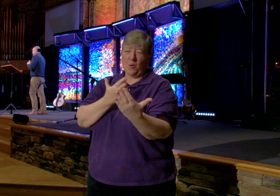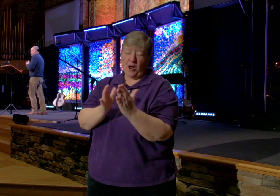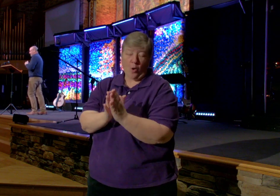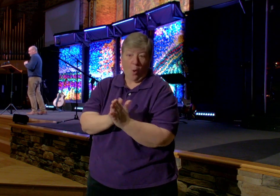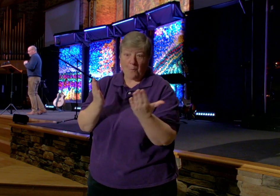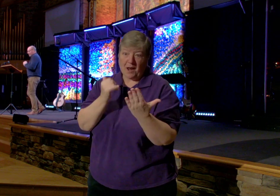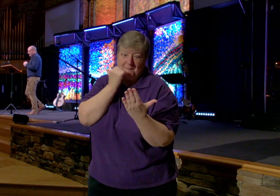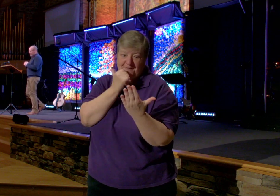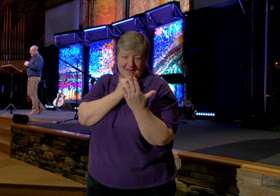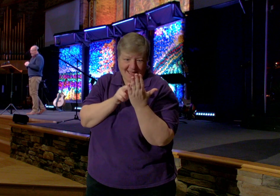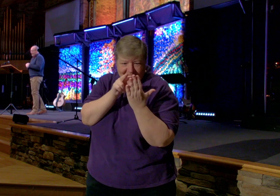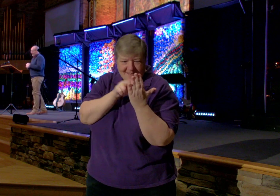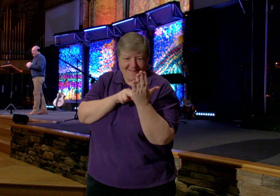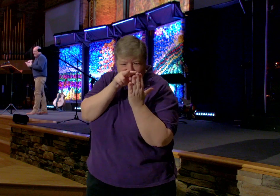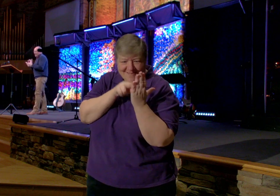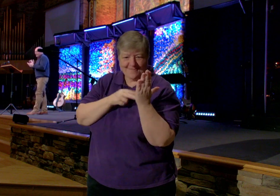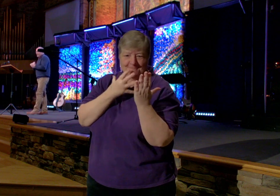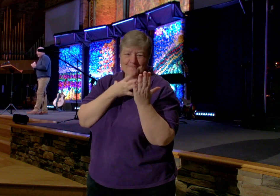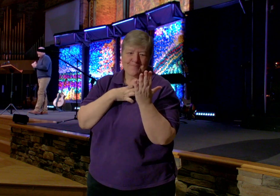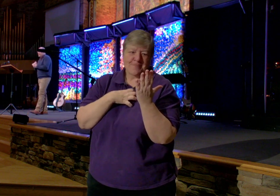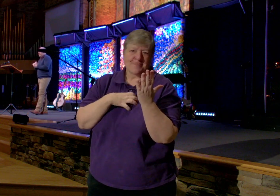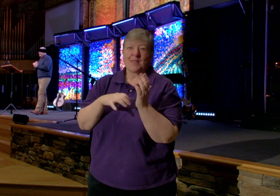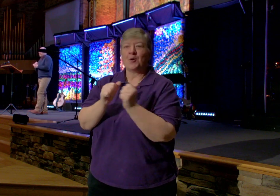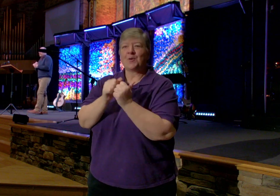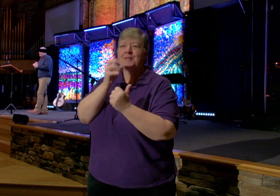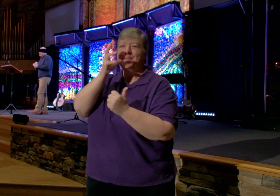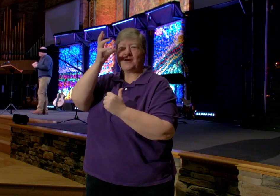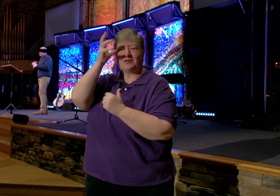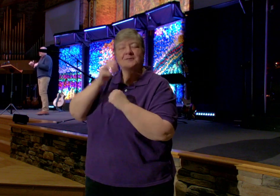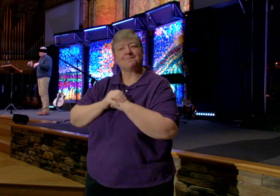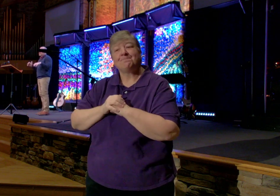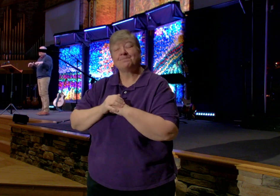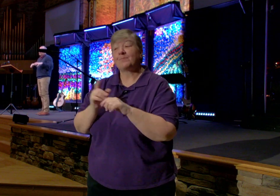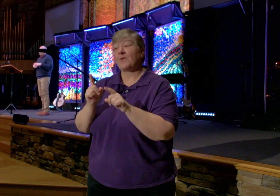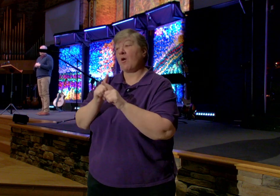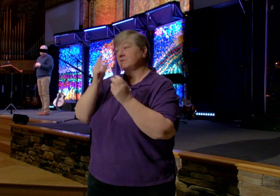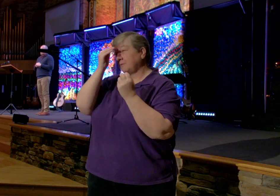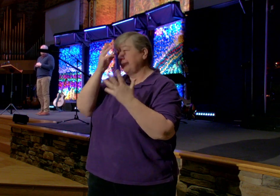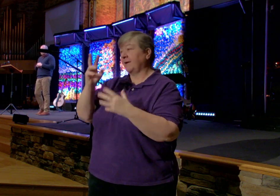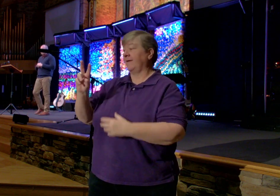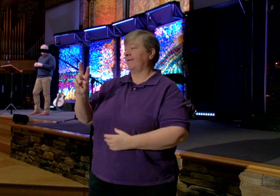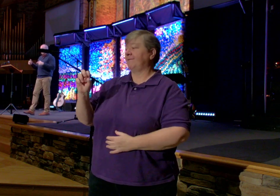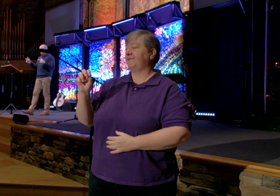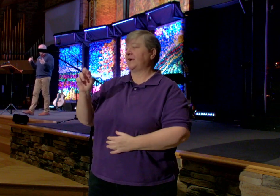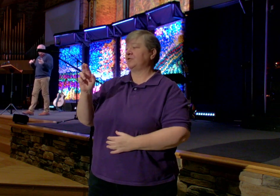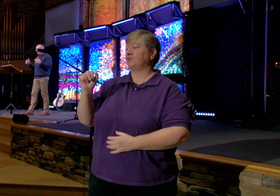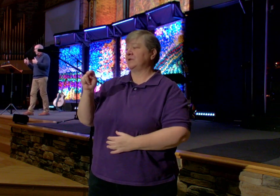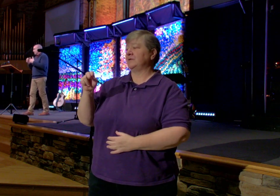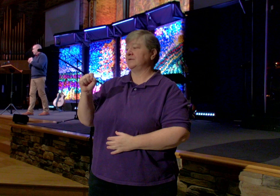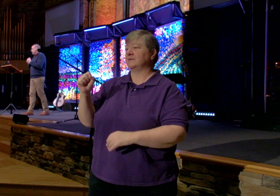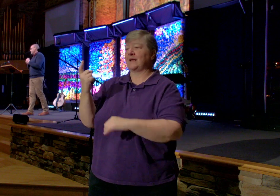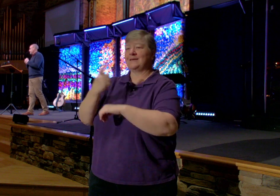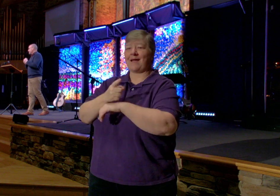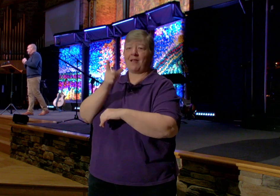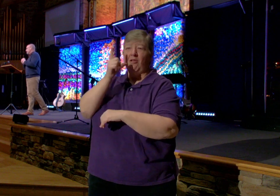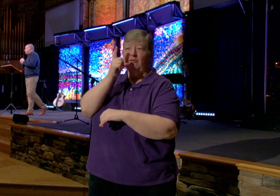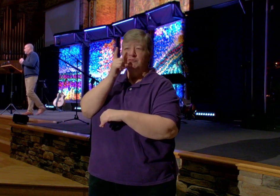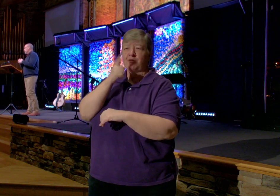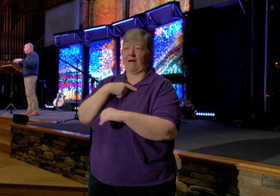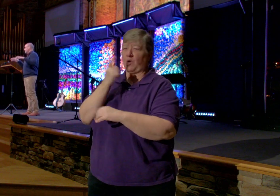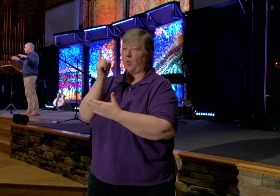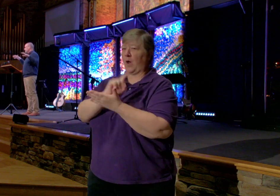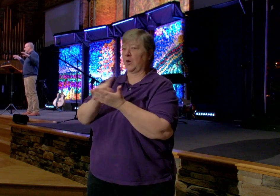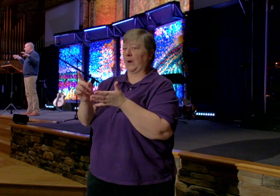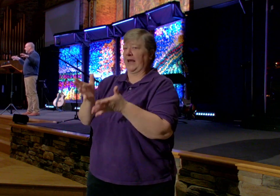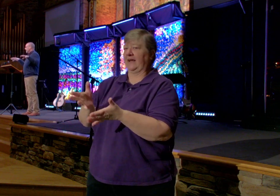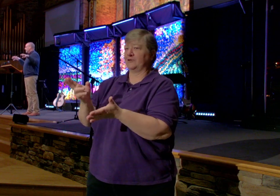to open it up each day and just read through it along with their parents. Also want to let you know about the Veterans Day Luncheon. You just have another week